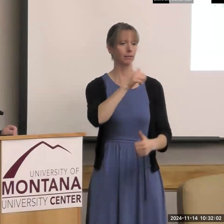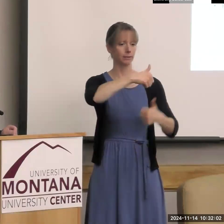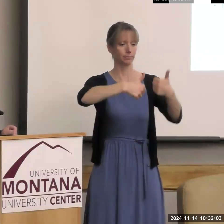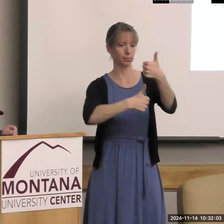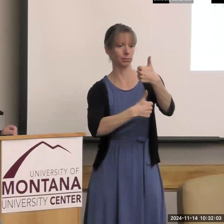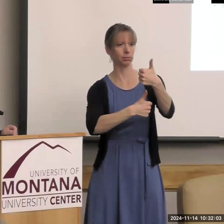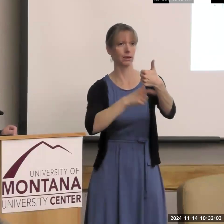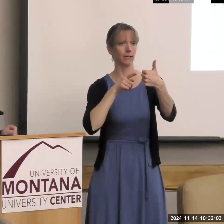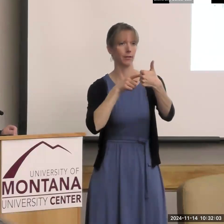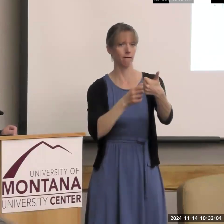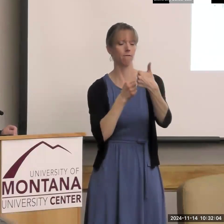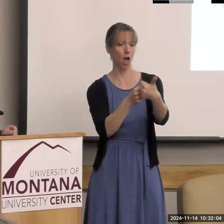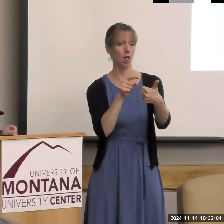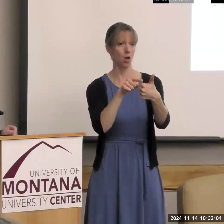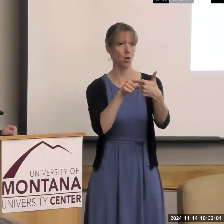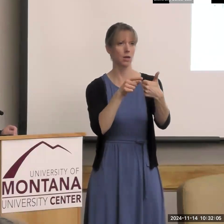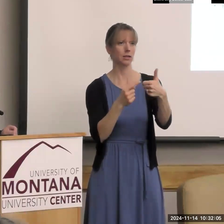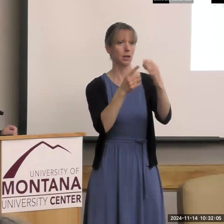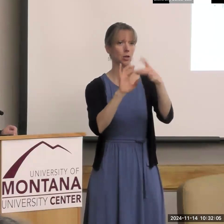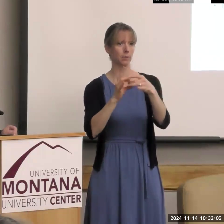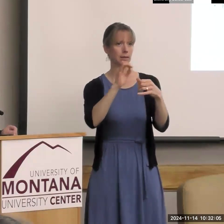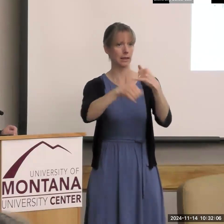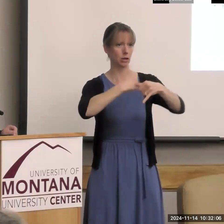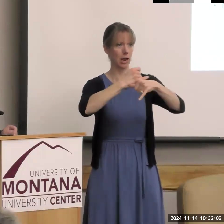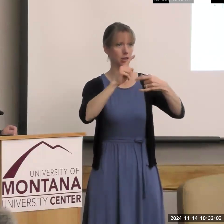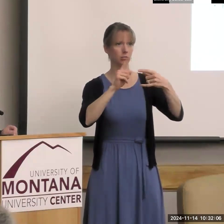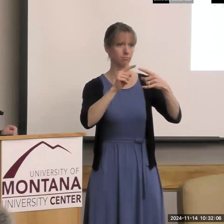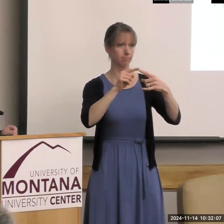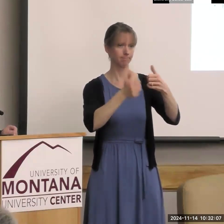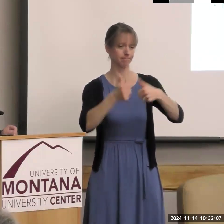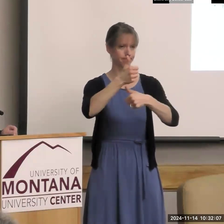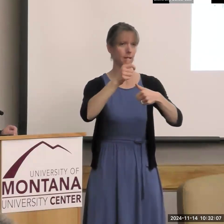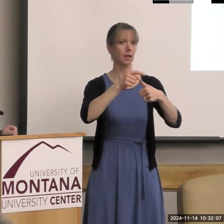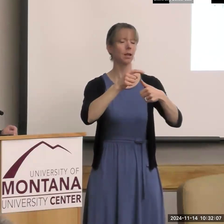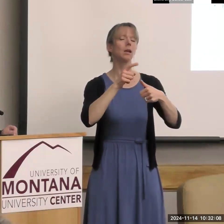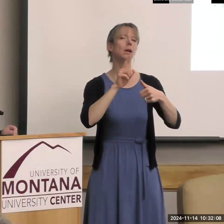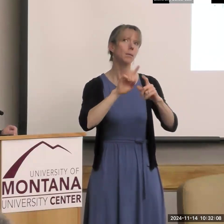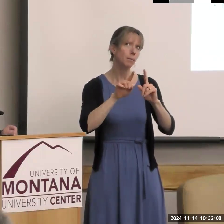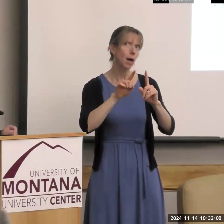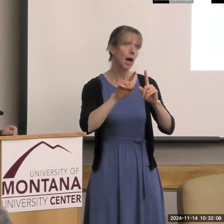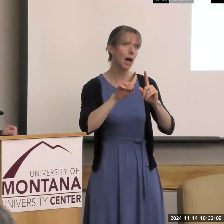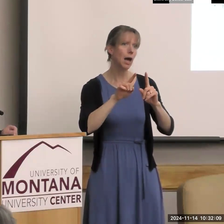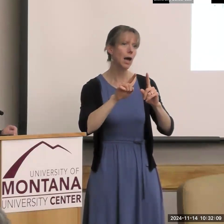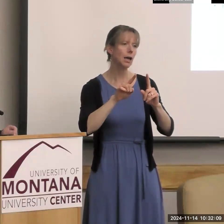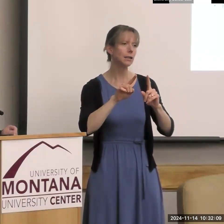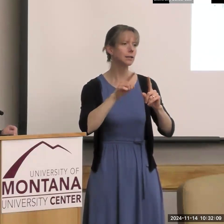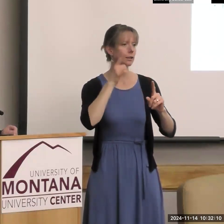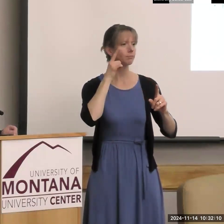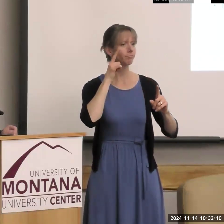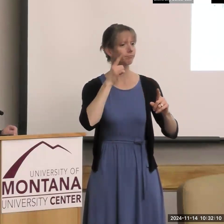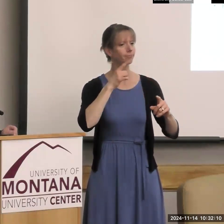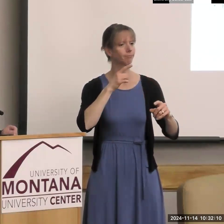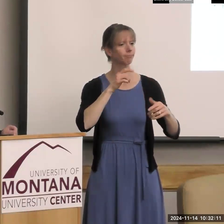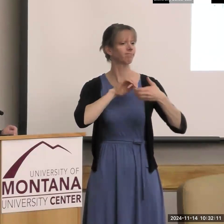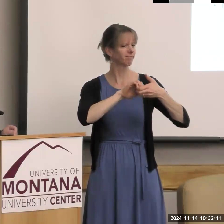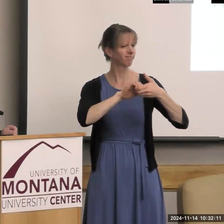guardrails of Special Olympics International. But it's a a mutual relationship. It's sort of like the